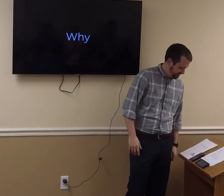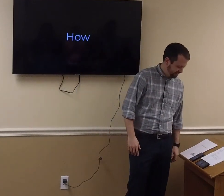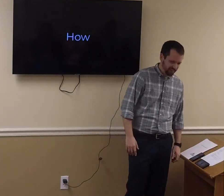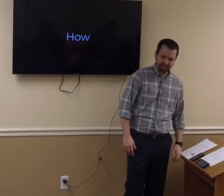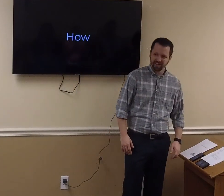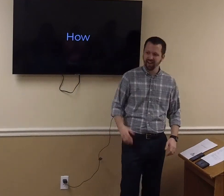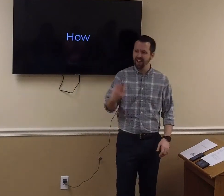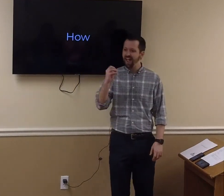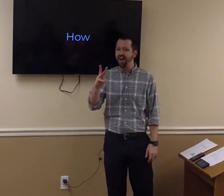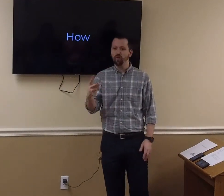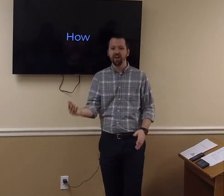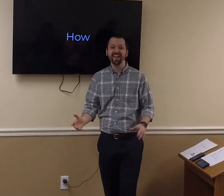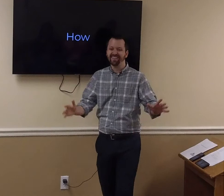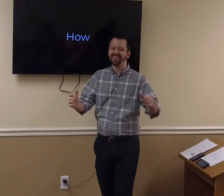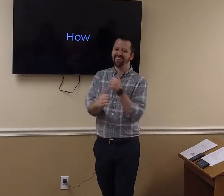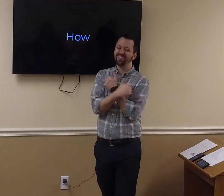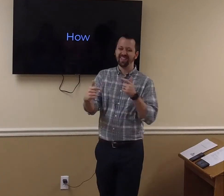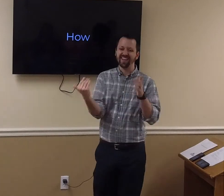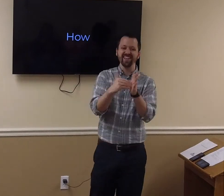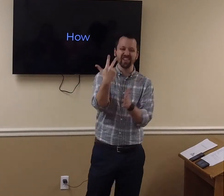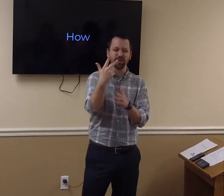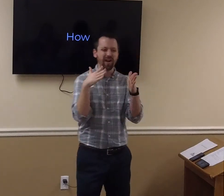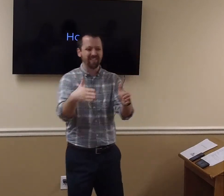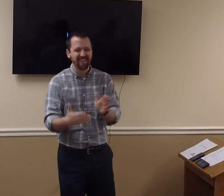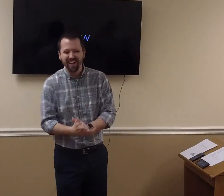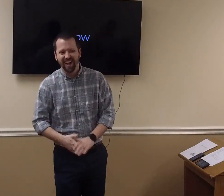Yeah. how? Hey, you all are gonna love this. Again, you got 3 ways.